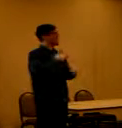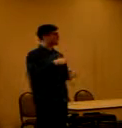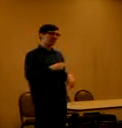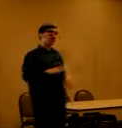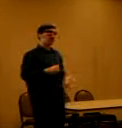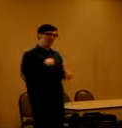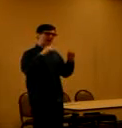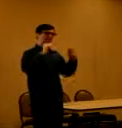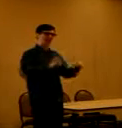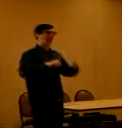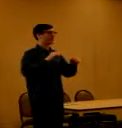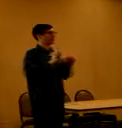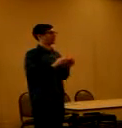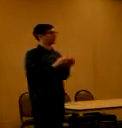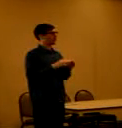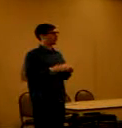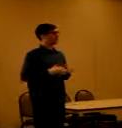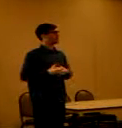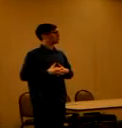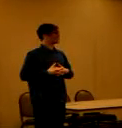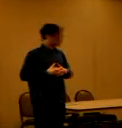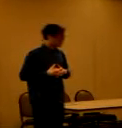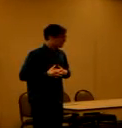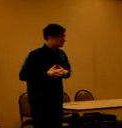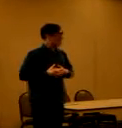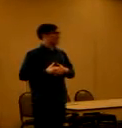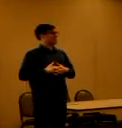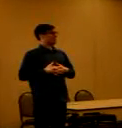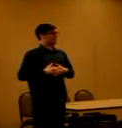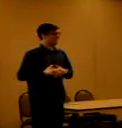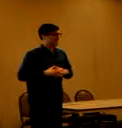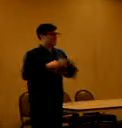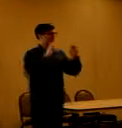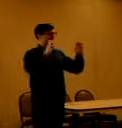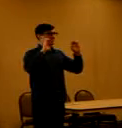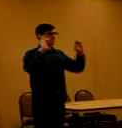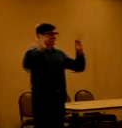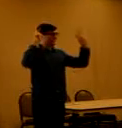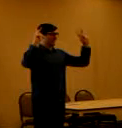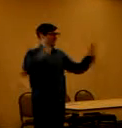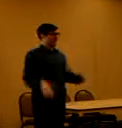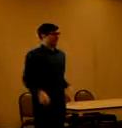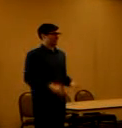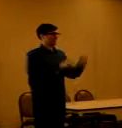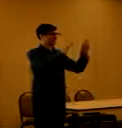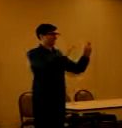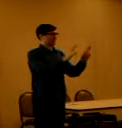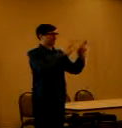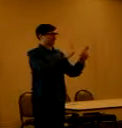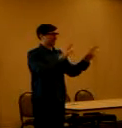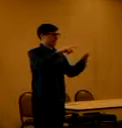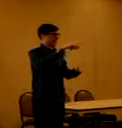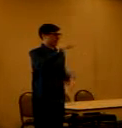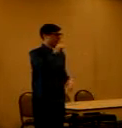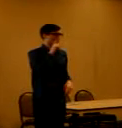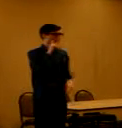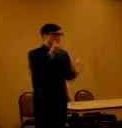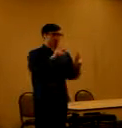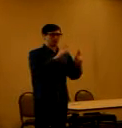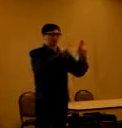know 12 signs. I can interpret. Yeah. Eek. But yes, and good luck.